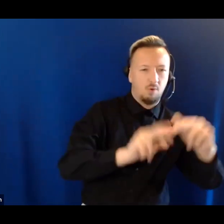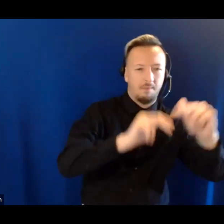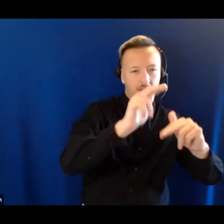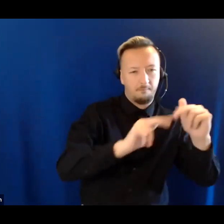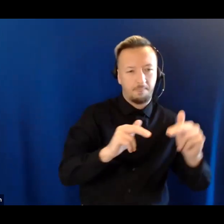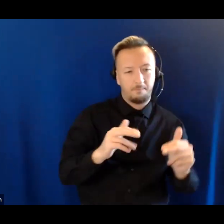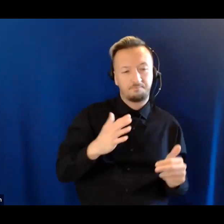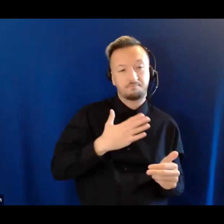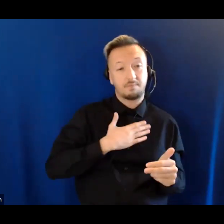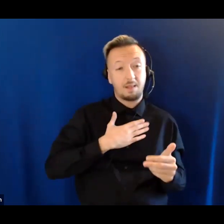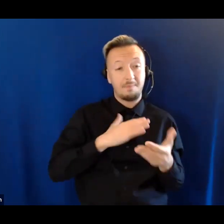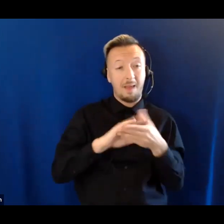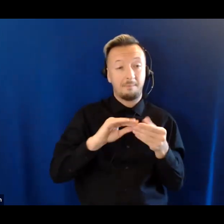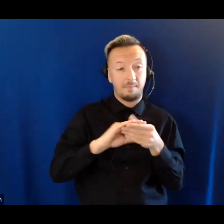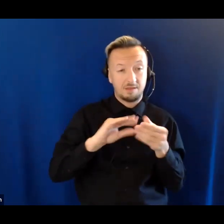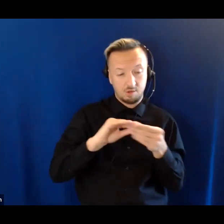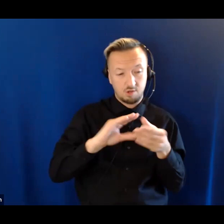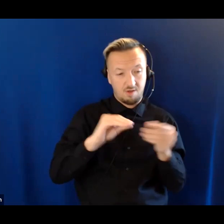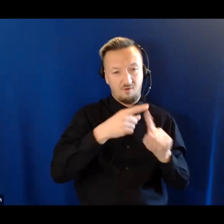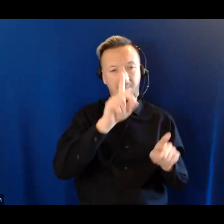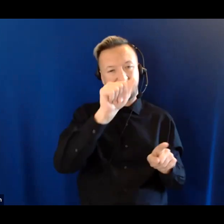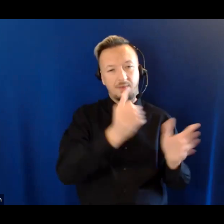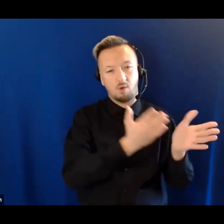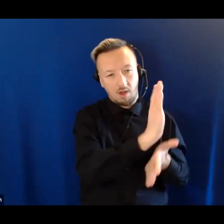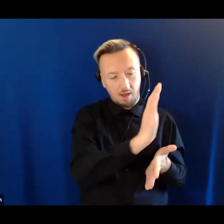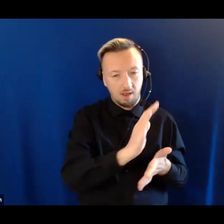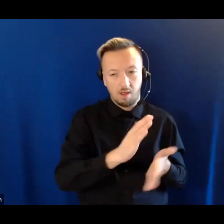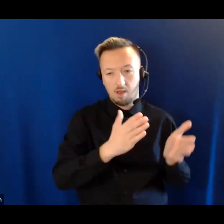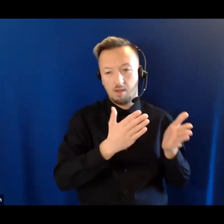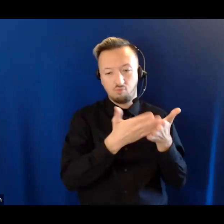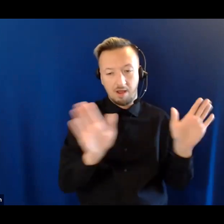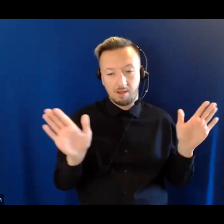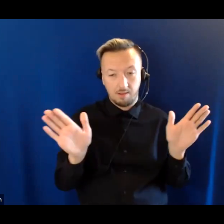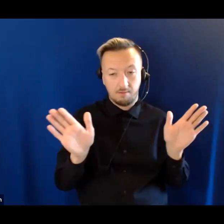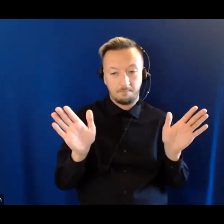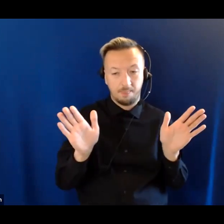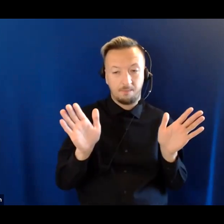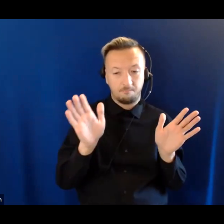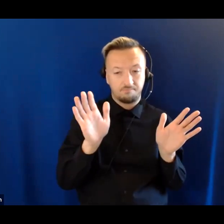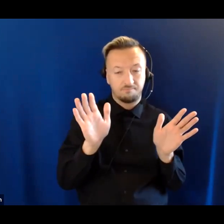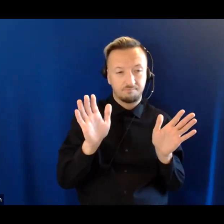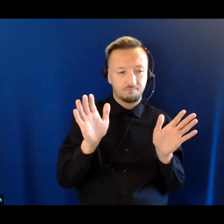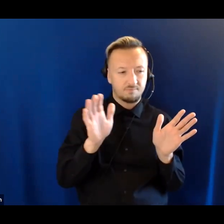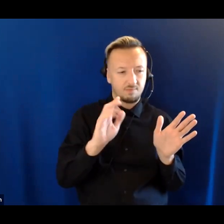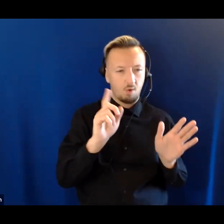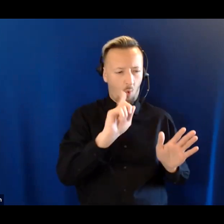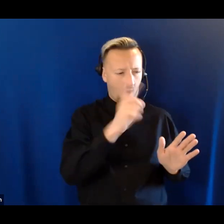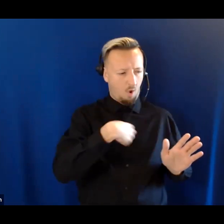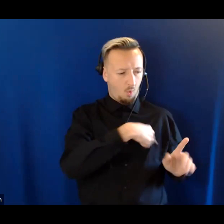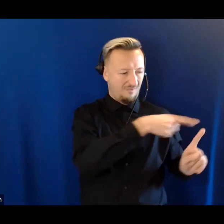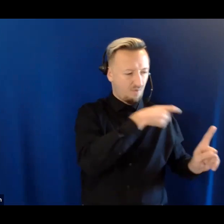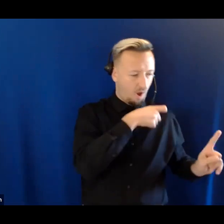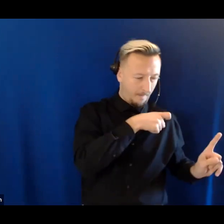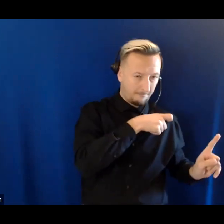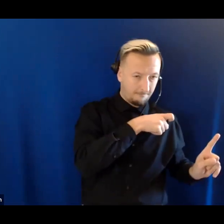messaging that I've gotten from disability rights movements broadly is about like where we came from and